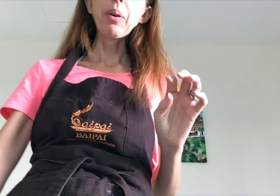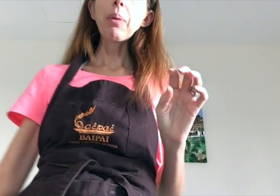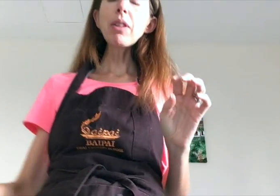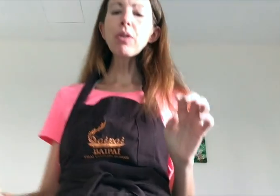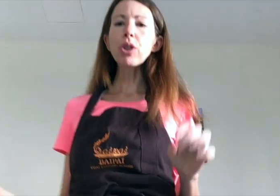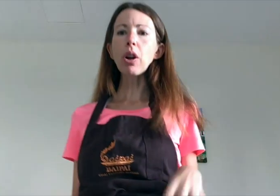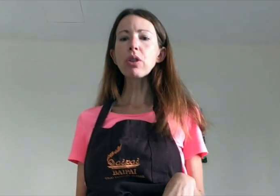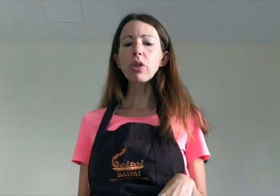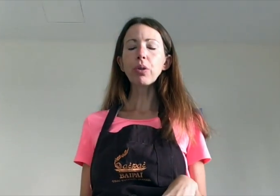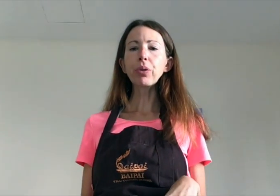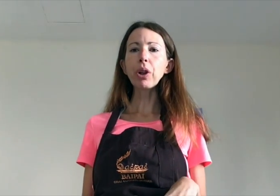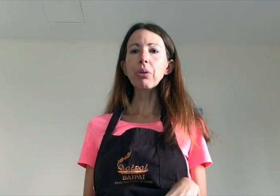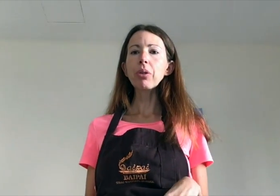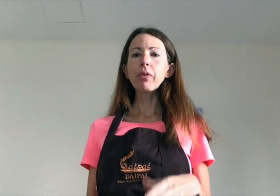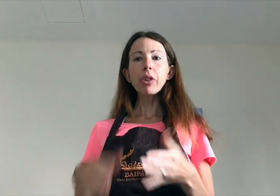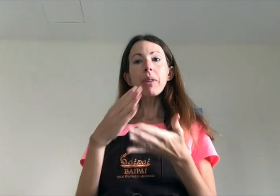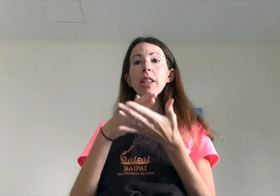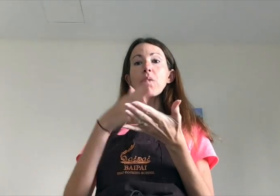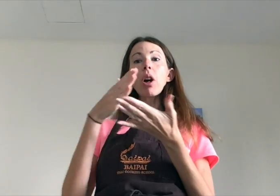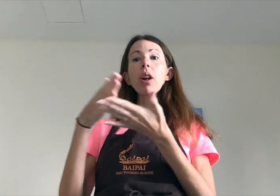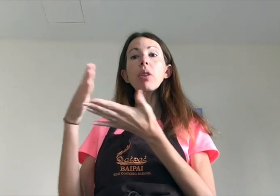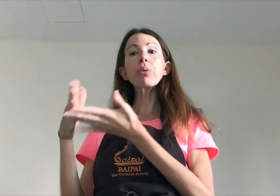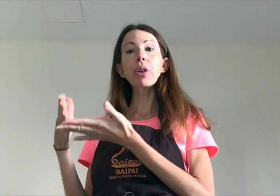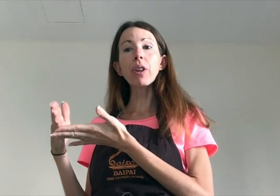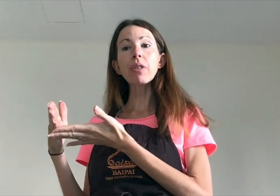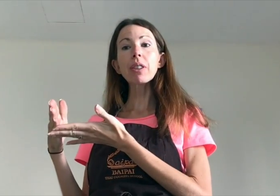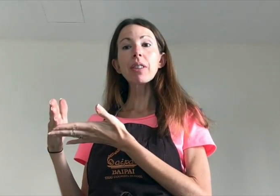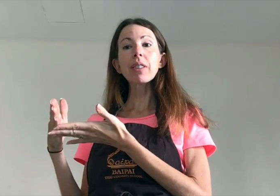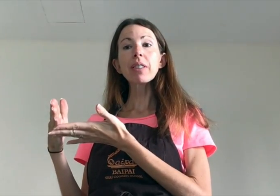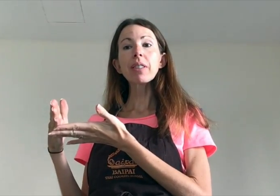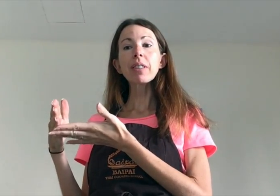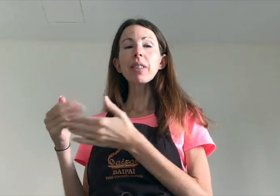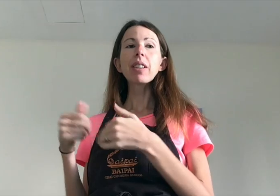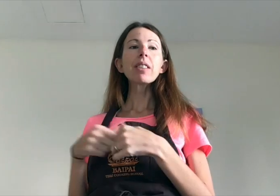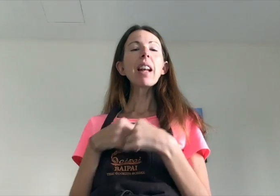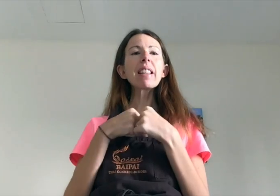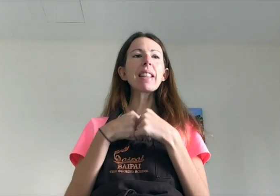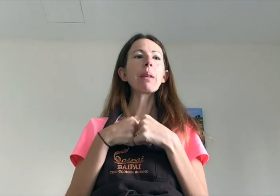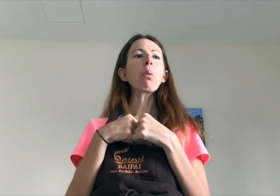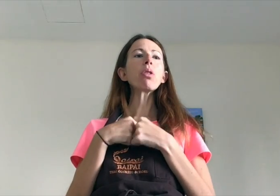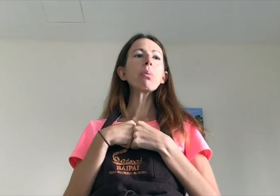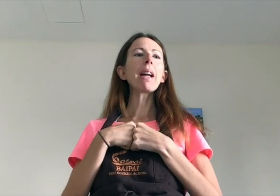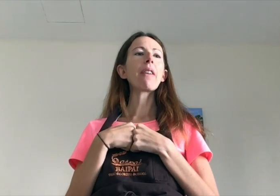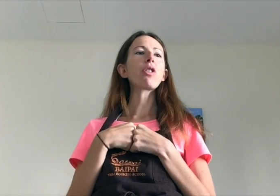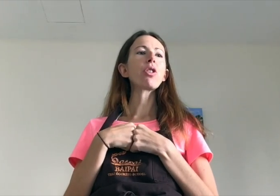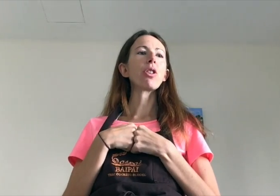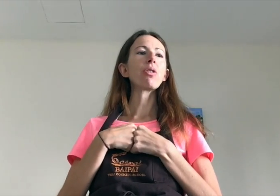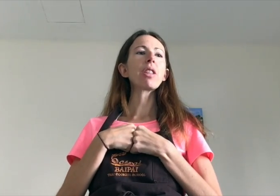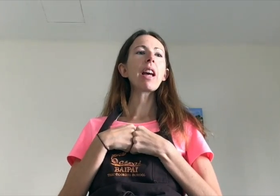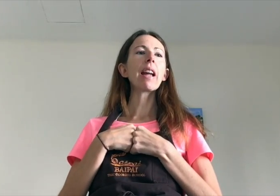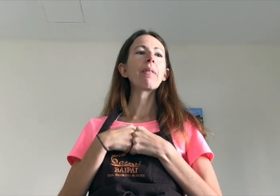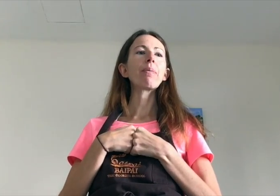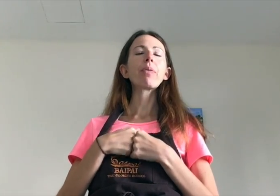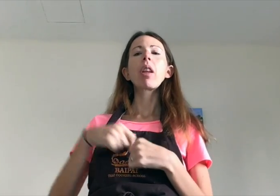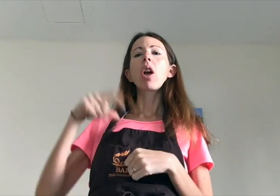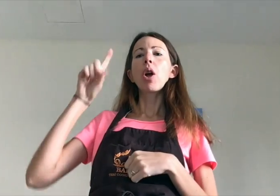When you've chosen your fruit, you need to cut your fruit. So let's see, what do we have to do today?